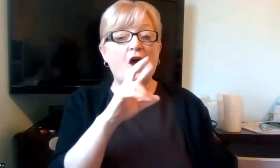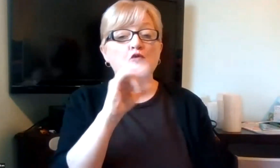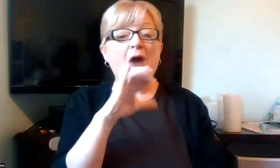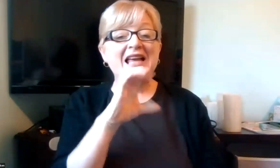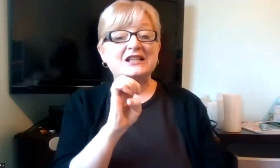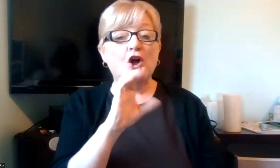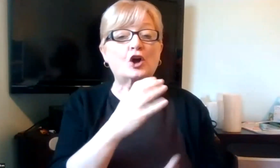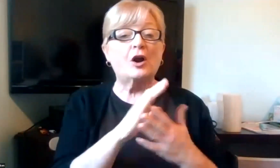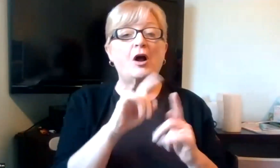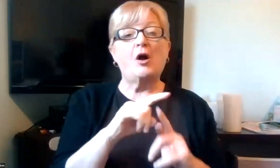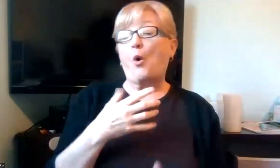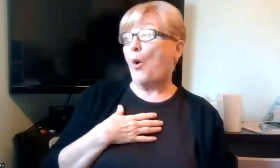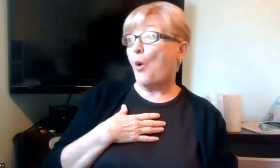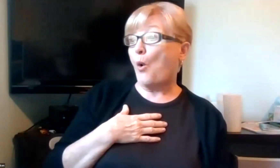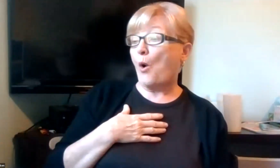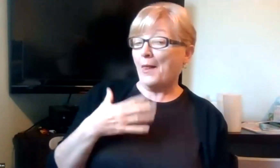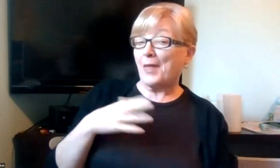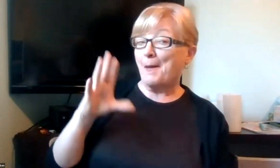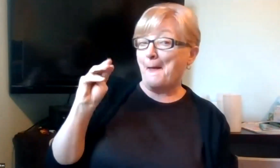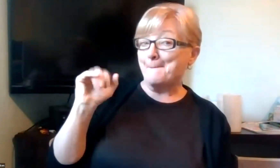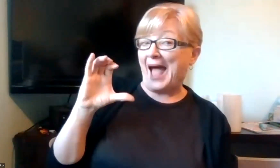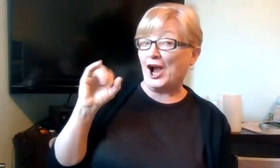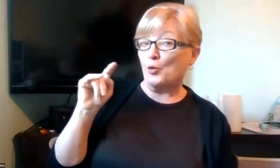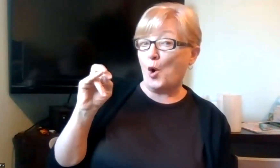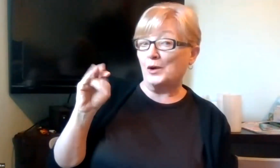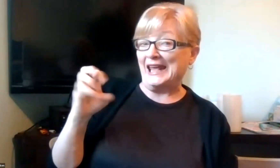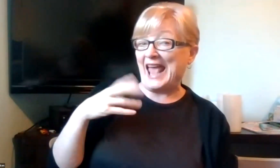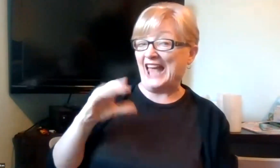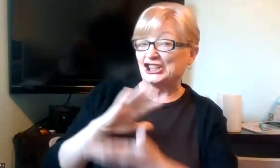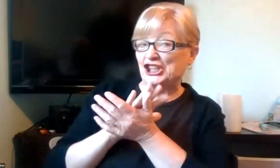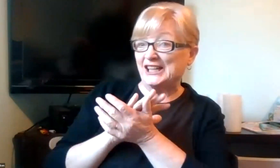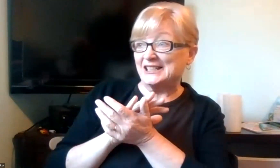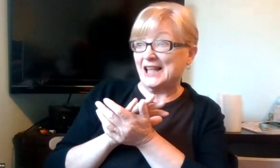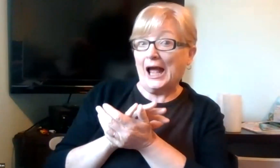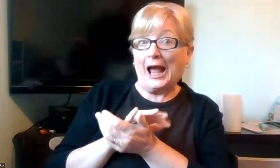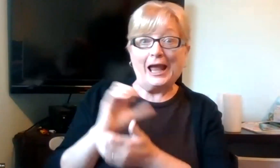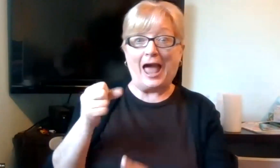Oh, the macaroni and cheese, Mm-hmm. because it's the most delicious thing ever. Yeah.